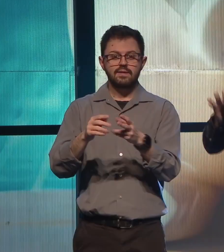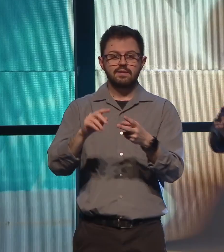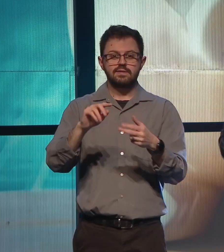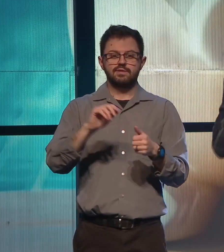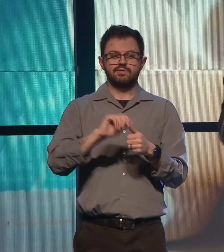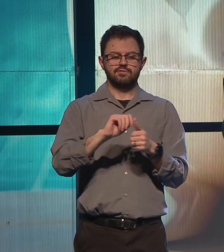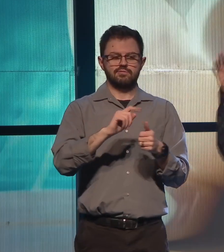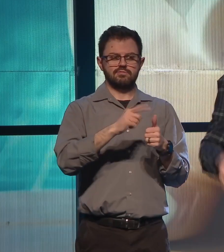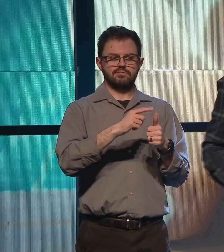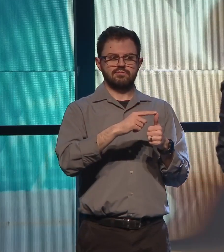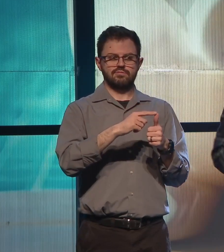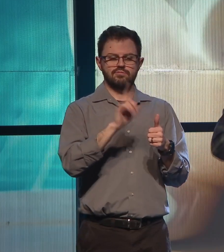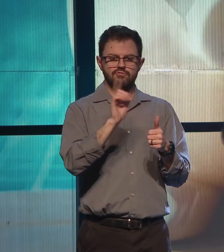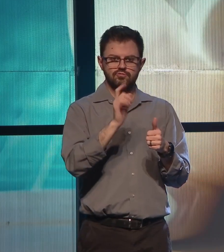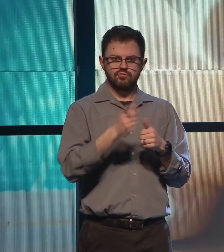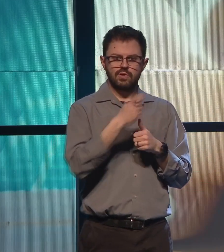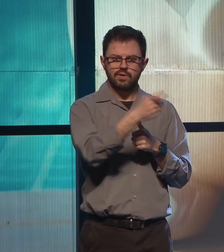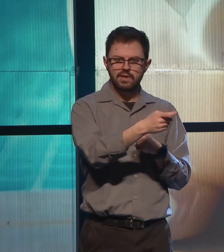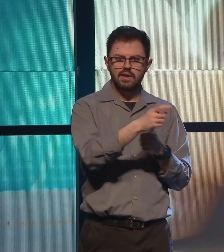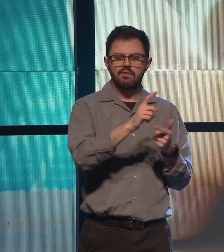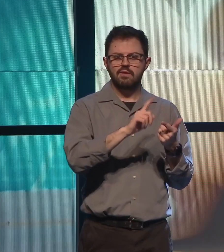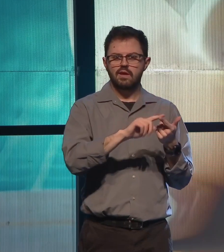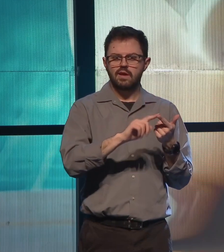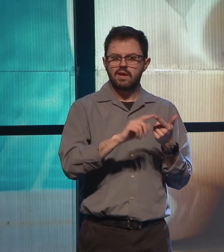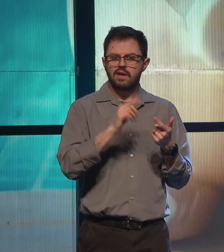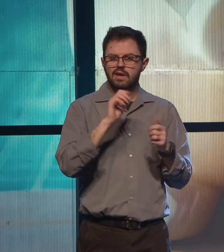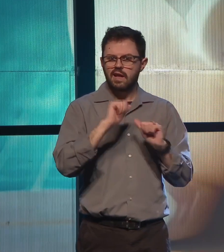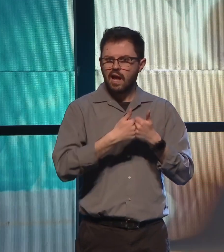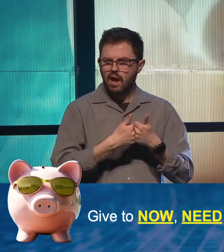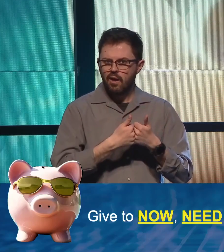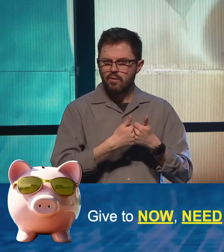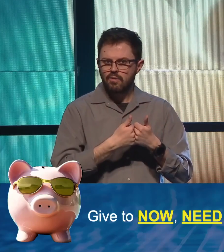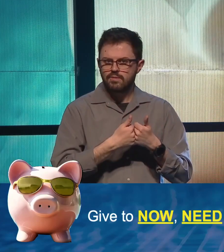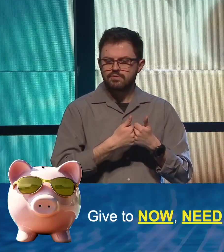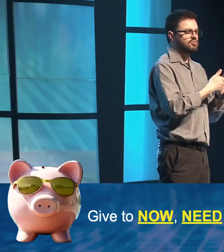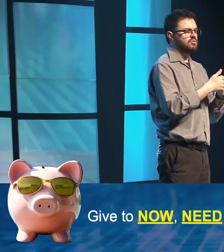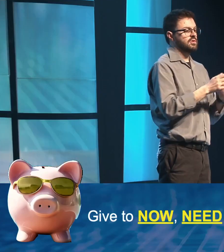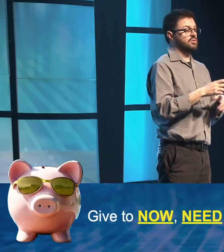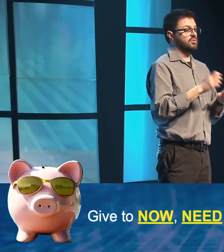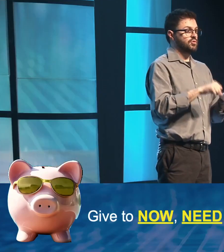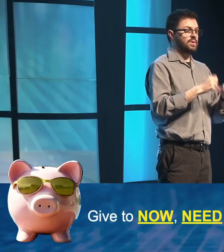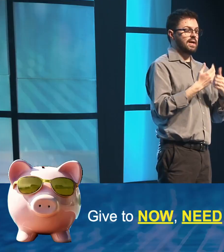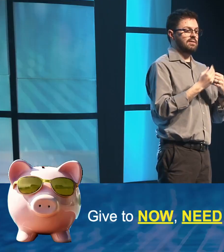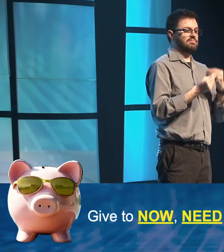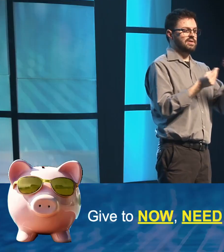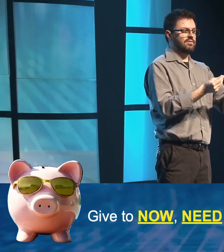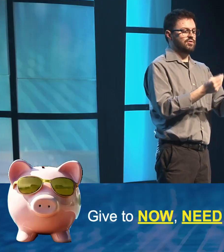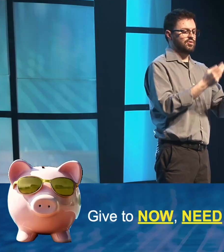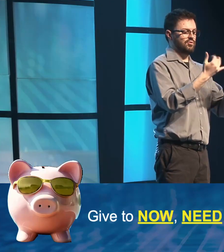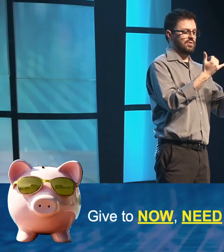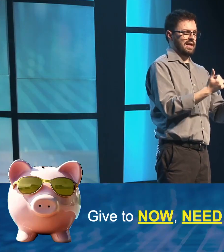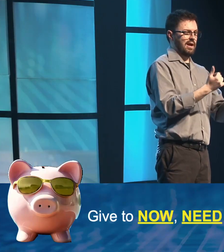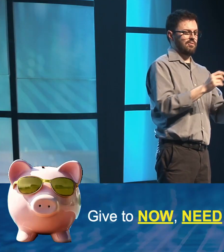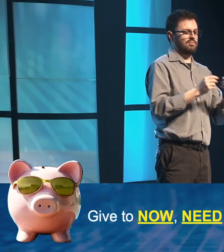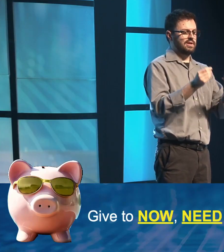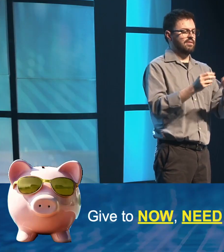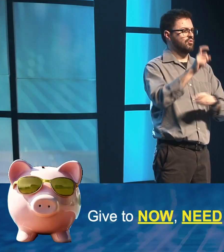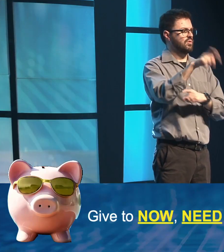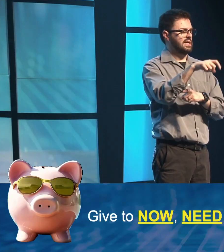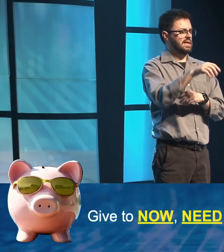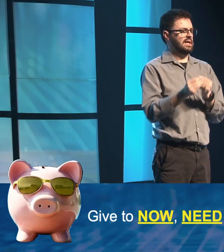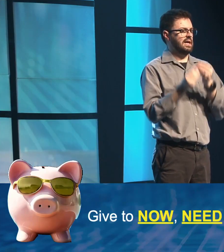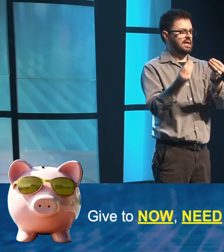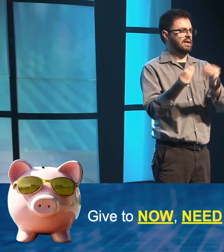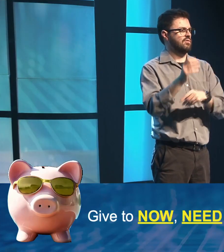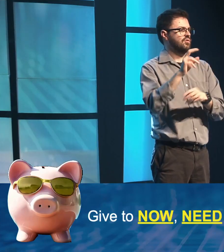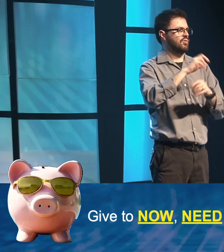three things. This is the way our family does it, so I just share it with you. It's like give to now, give to need, and give to next. How many of you have ever heard me say that before? You've